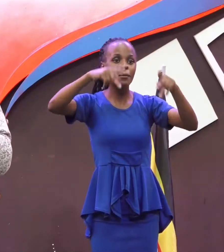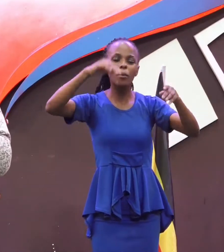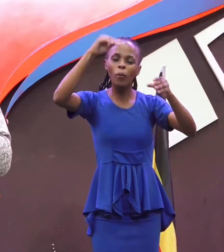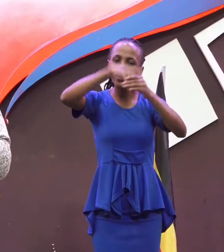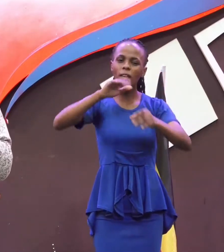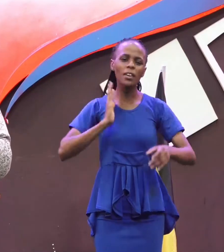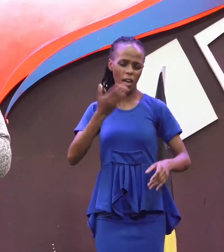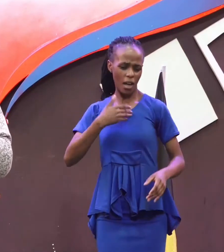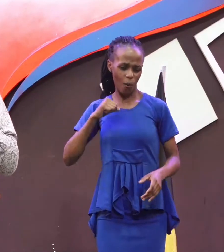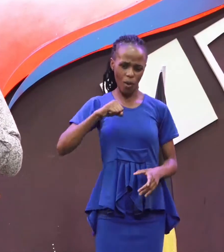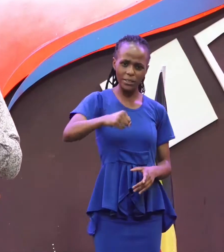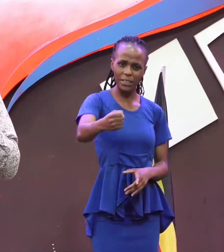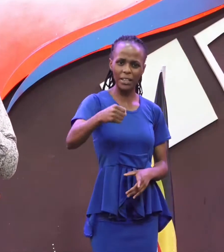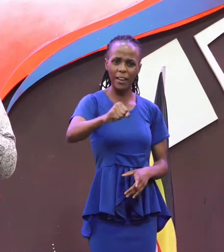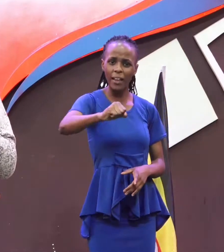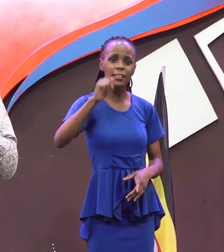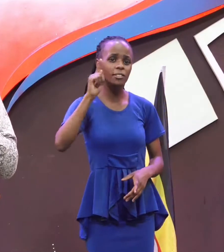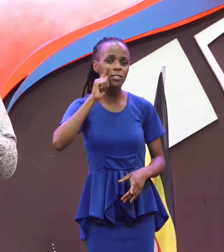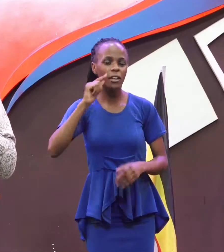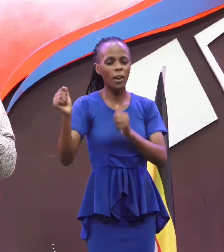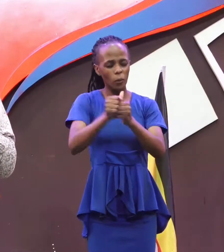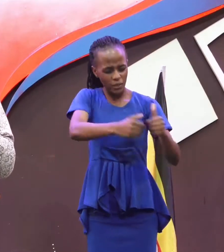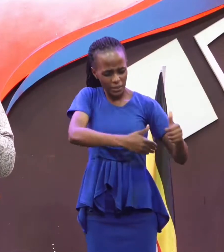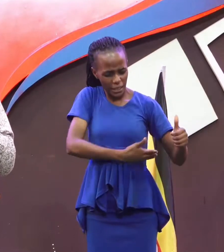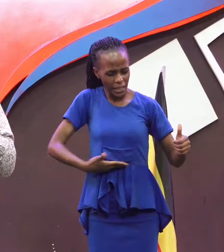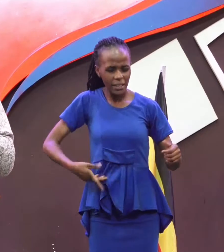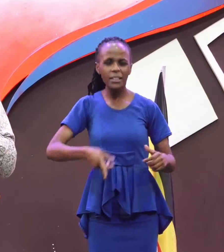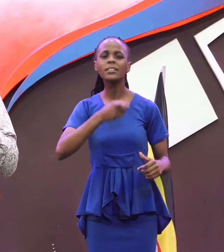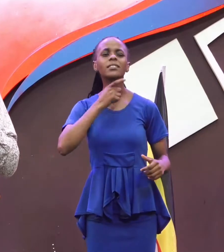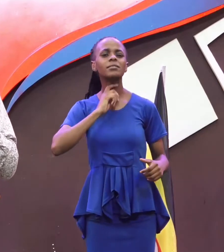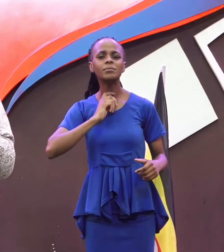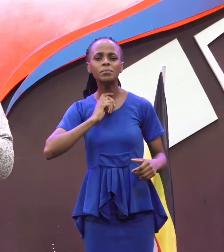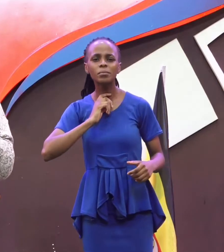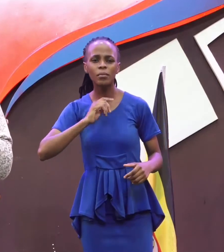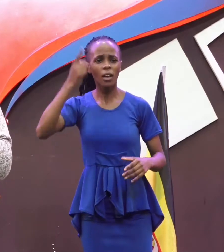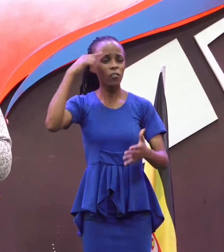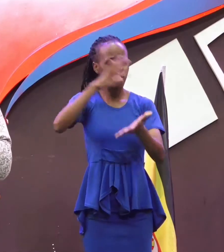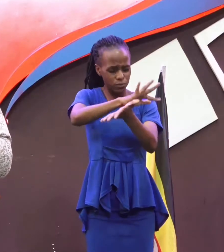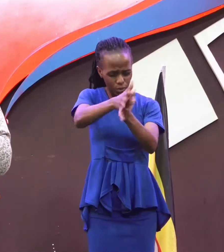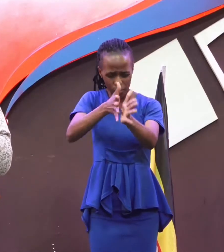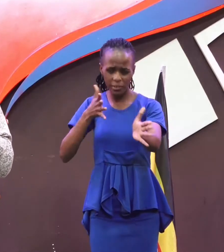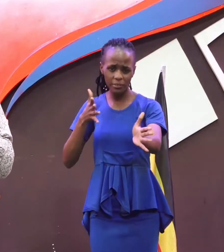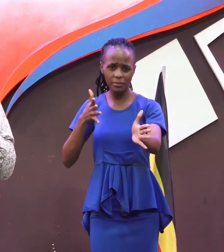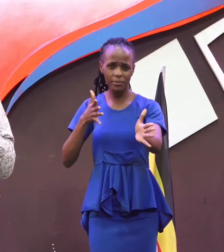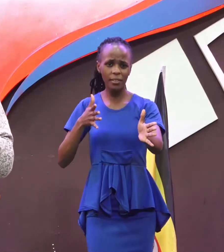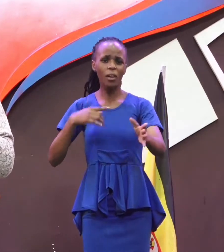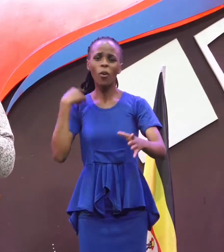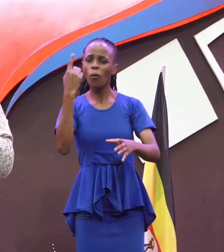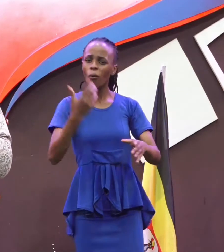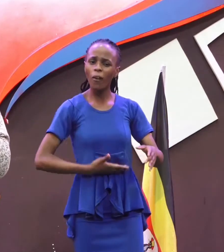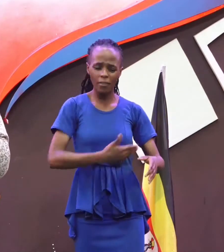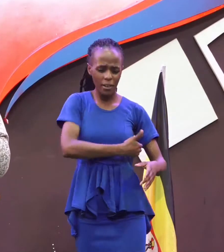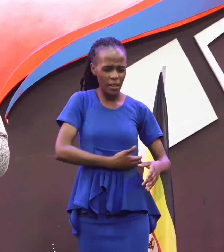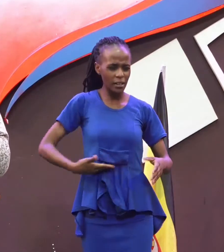from here, but I'm talking to the people of my clan who have the hunger and thirst for righteousness and holiness,